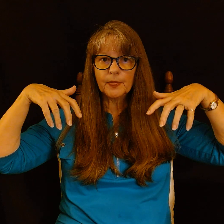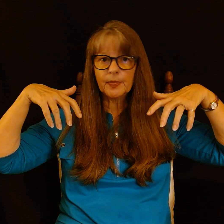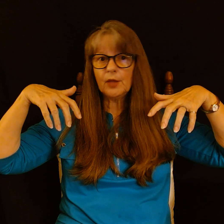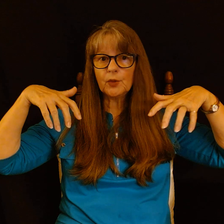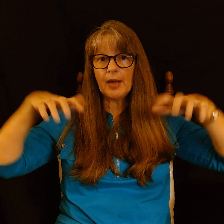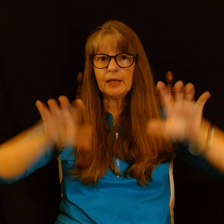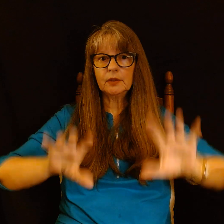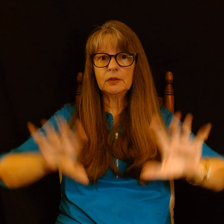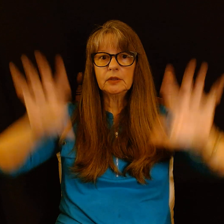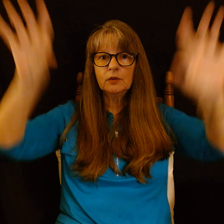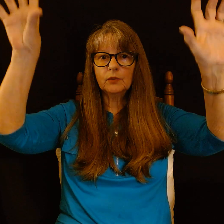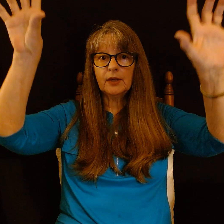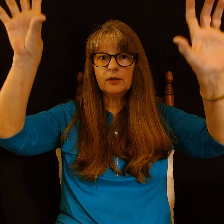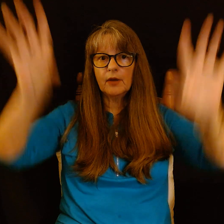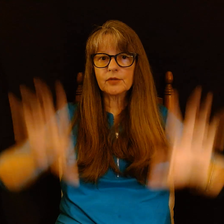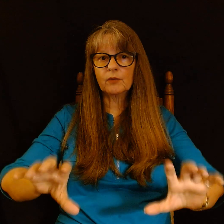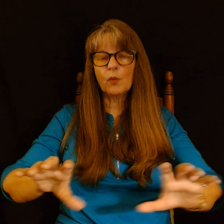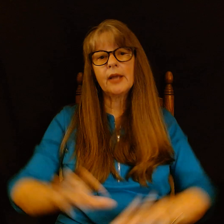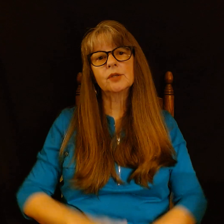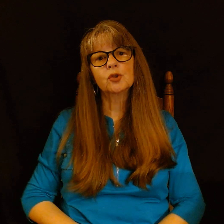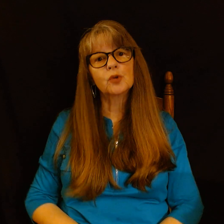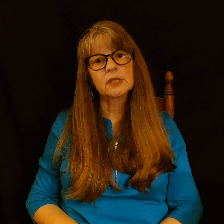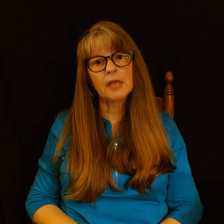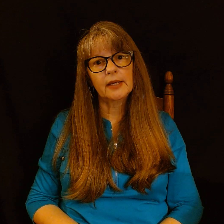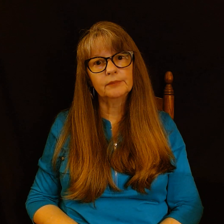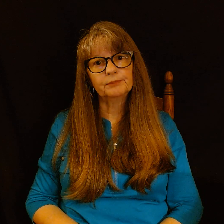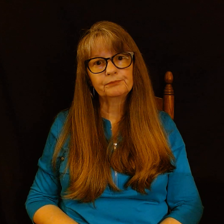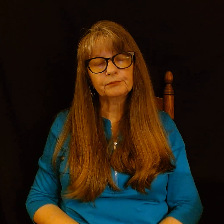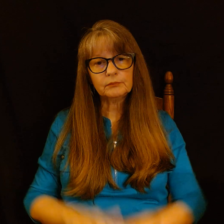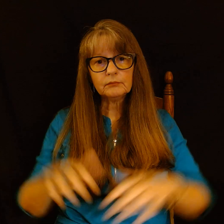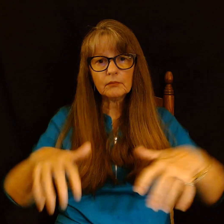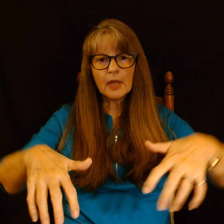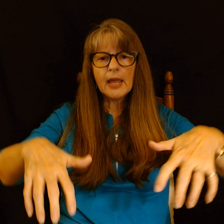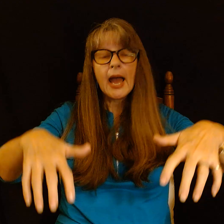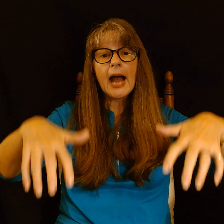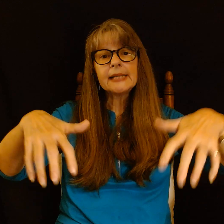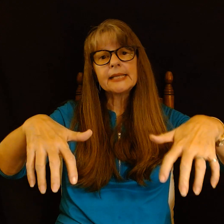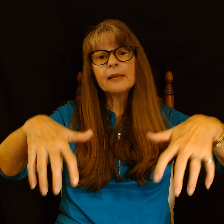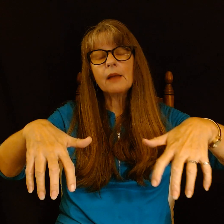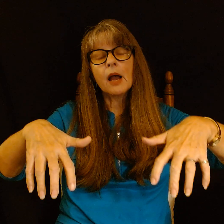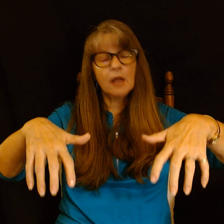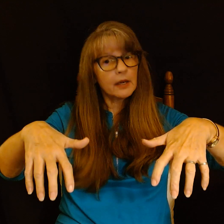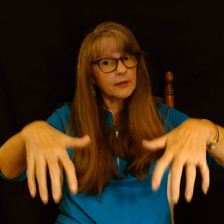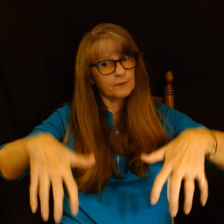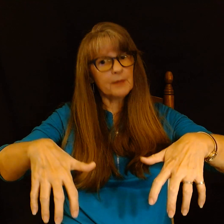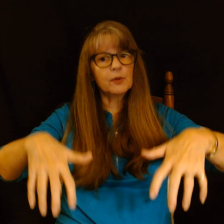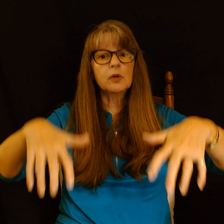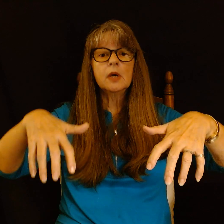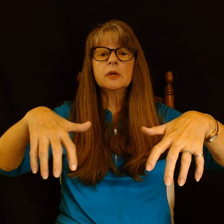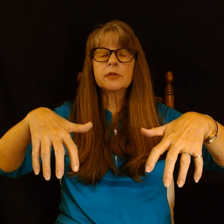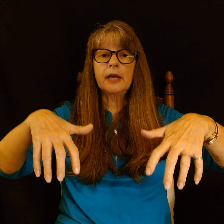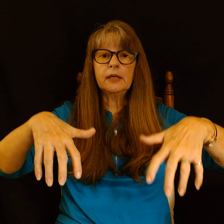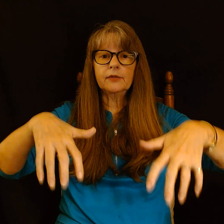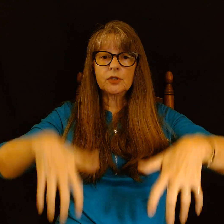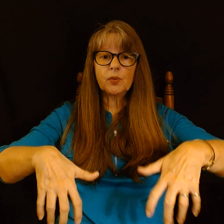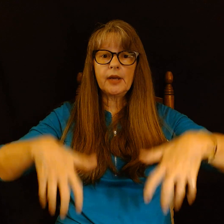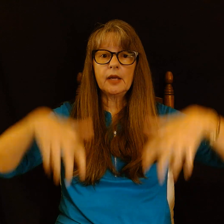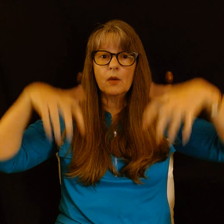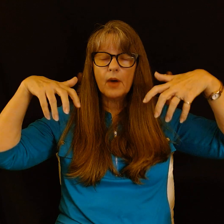Either way, right? You have several ways that you can sign it. I see a lot of deaf people signing it this way and go up.